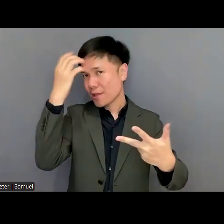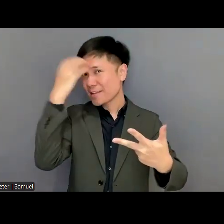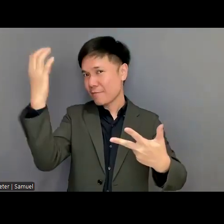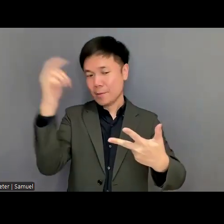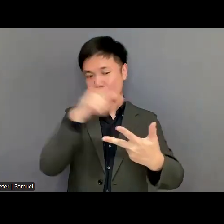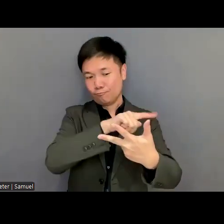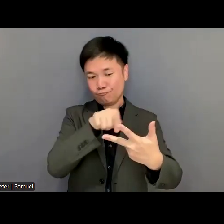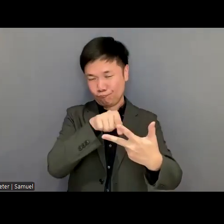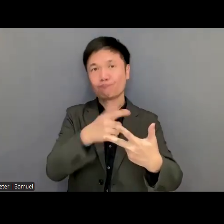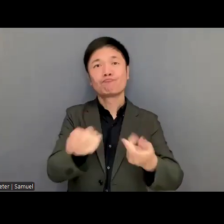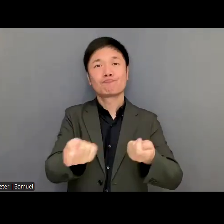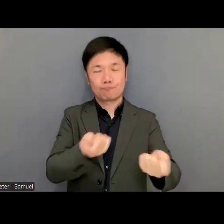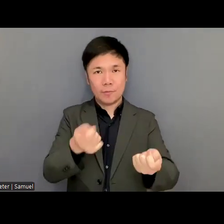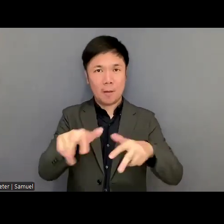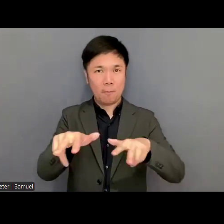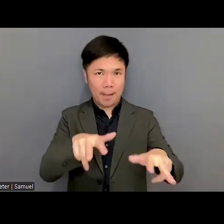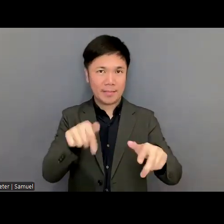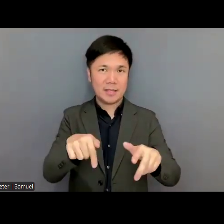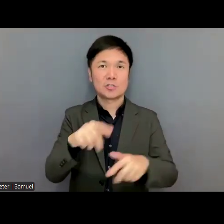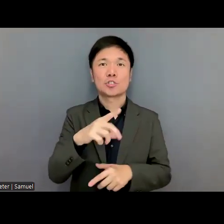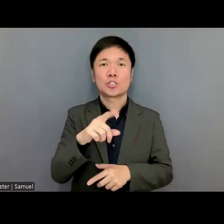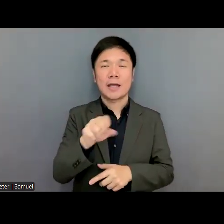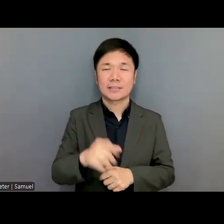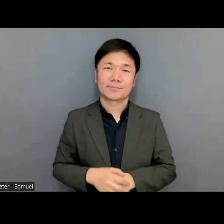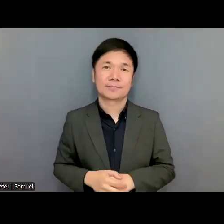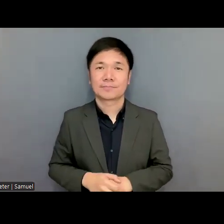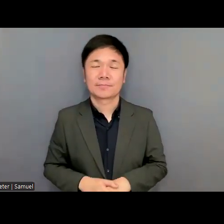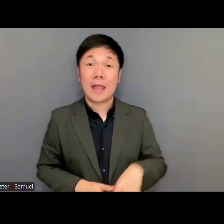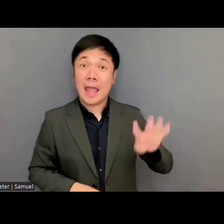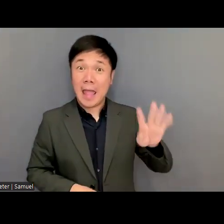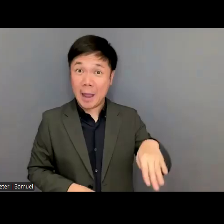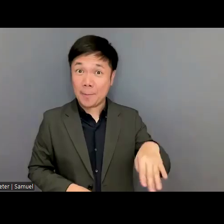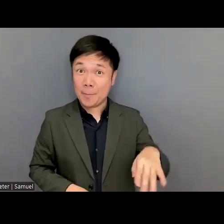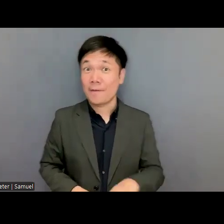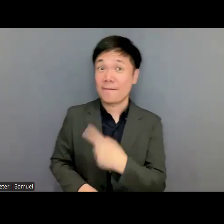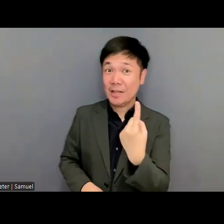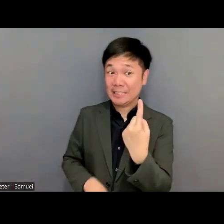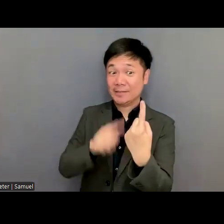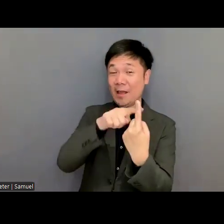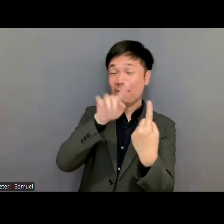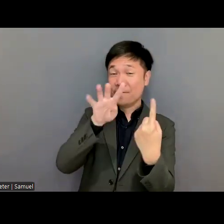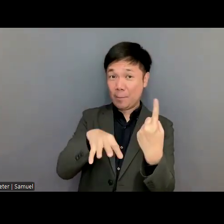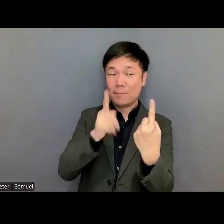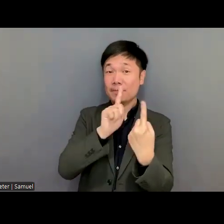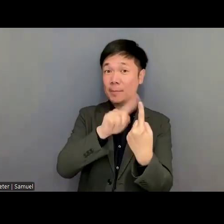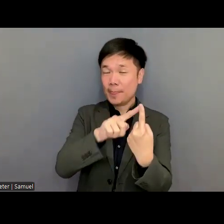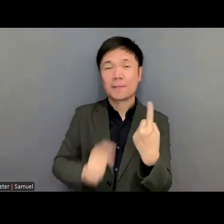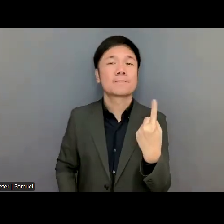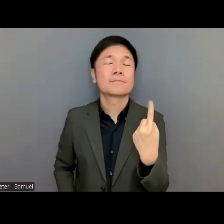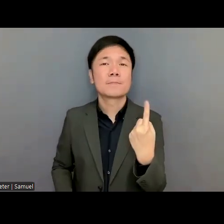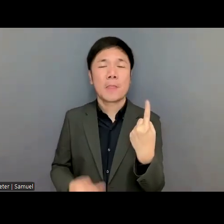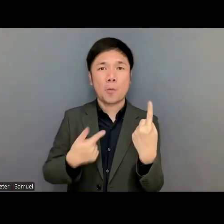On April 1, so one day before the Global Disability Summit, we will have a